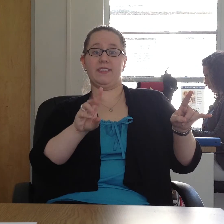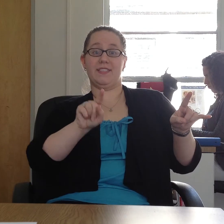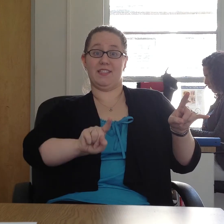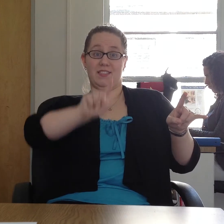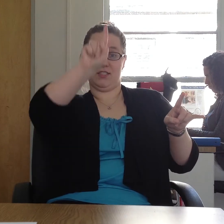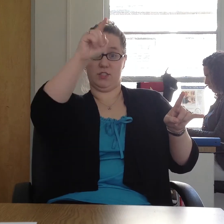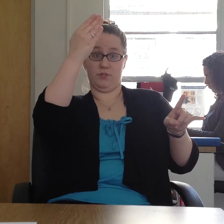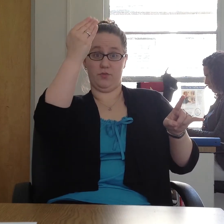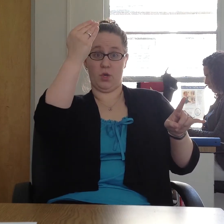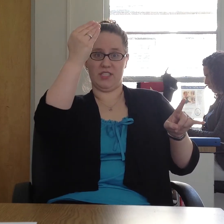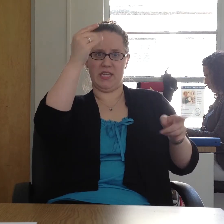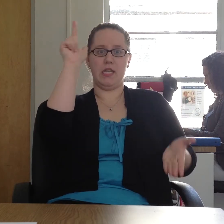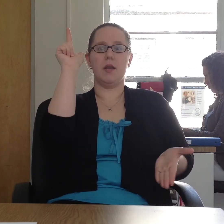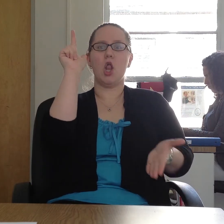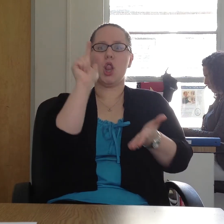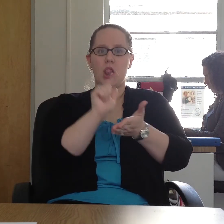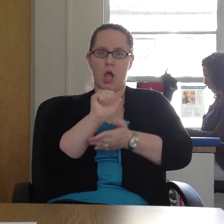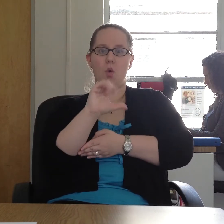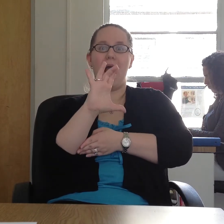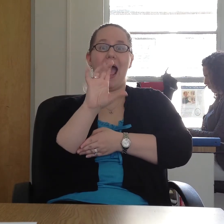4.6 to 14.